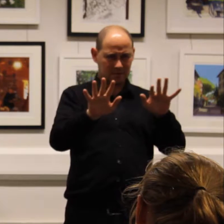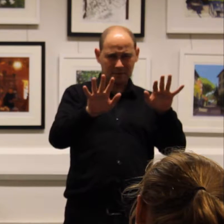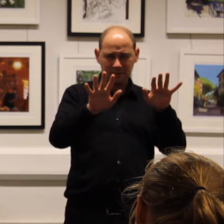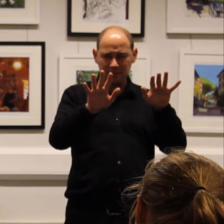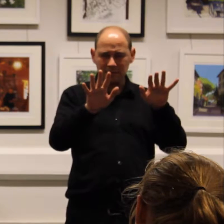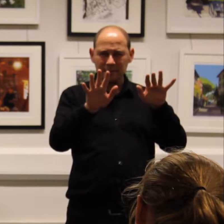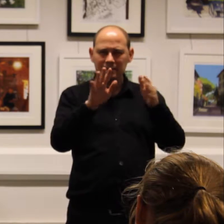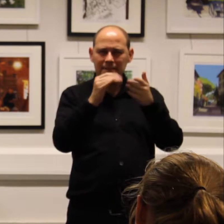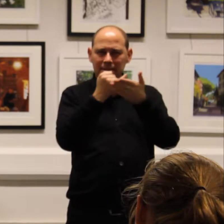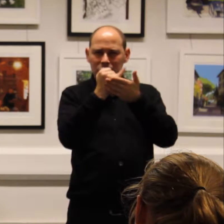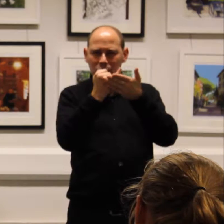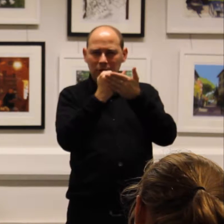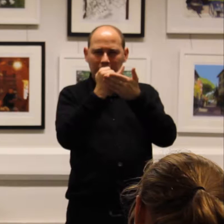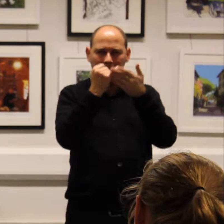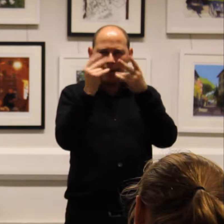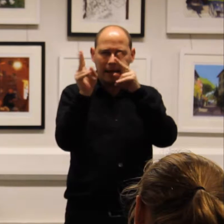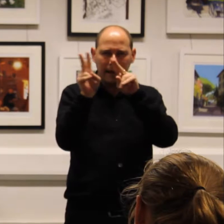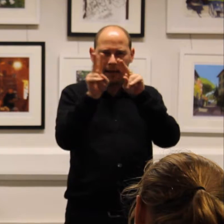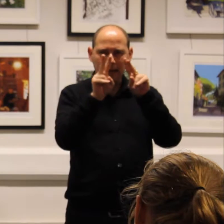of grey.